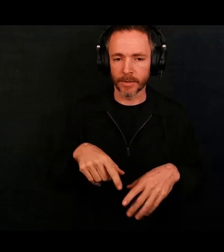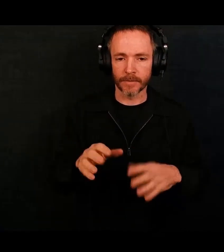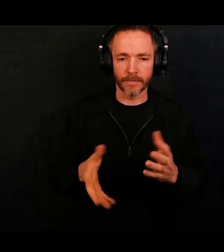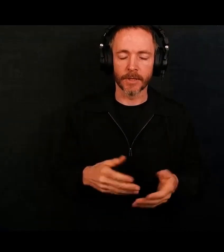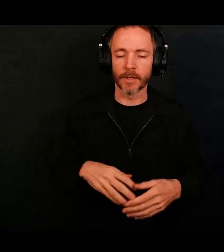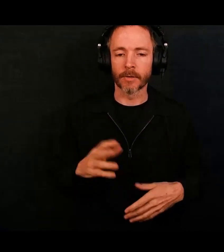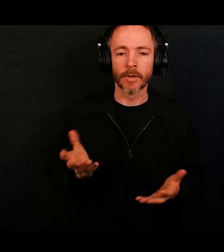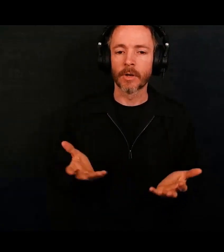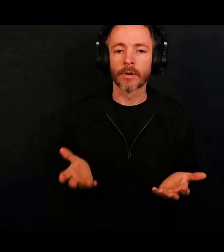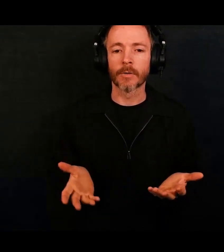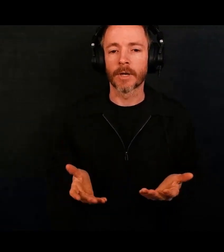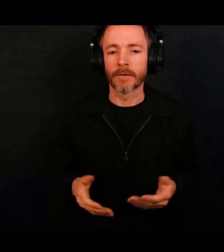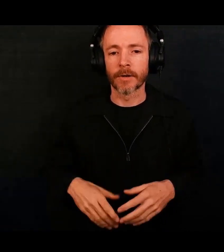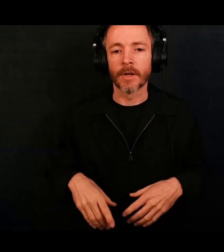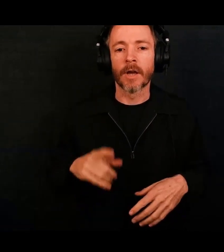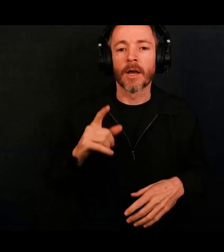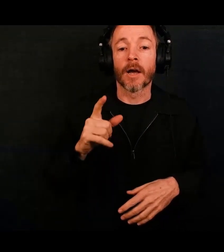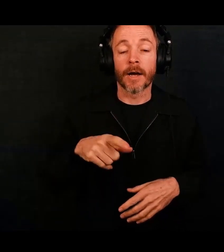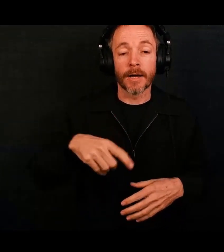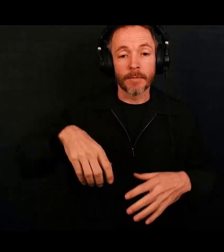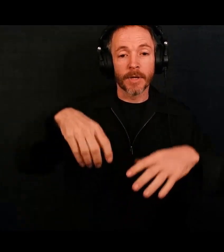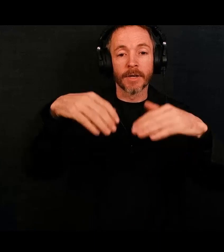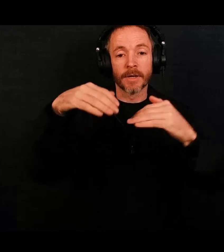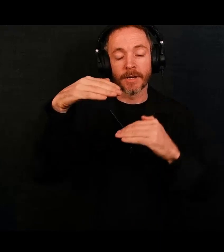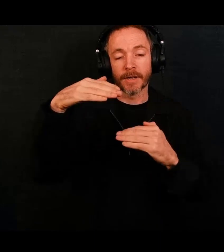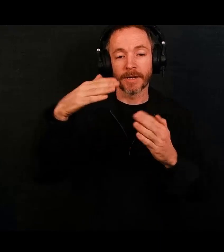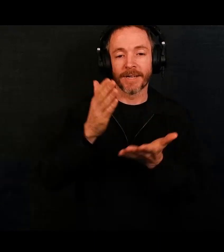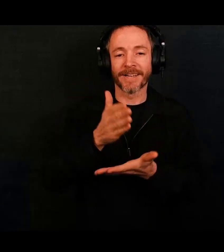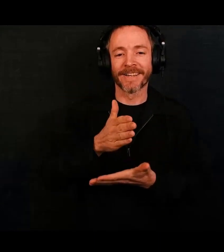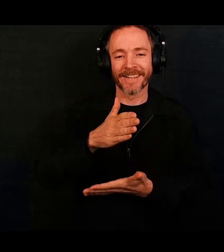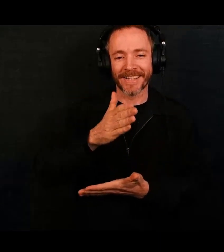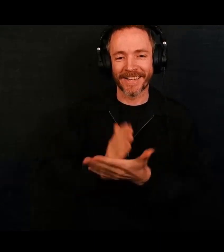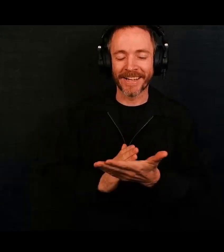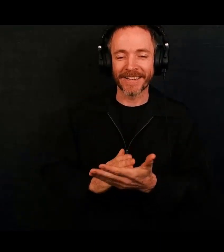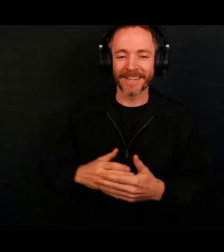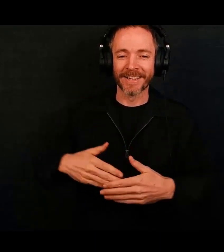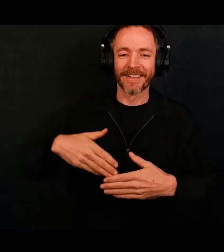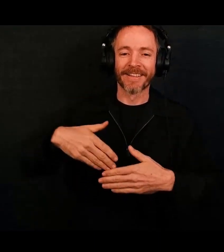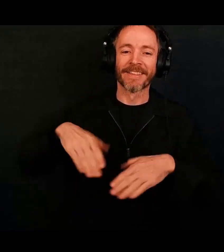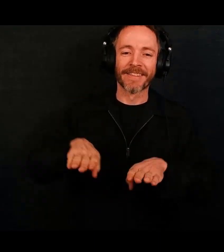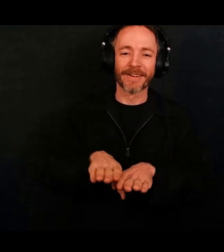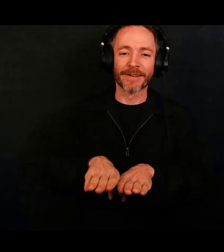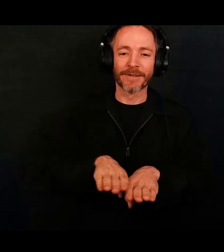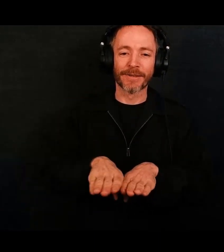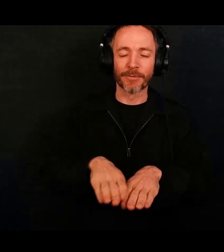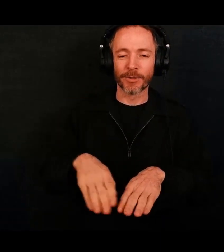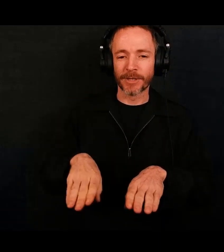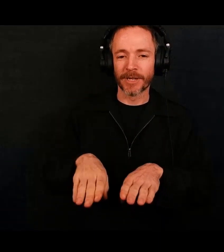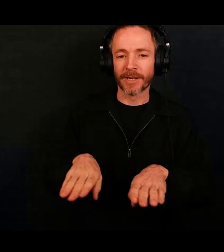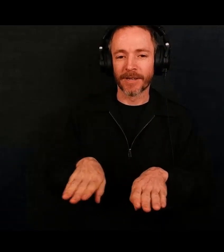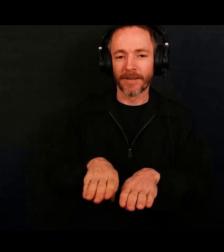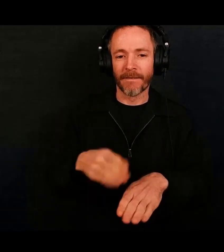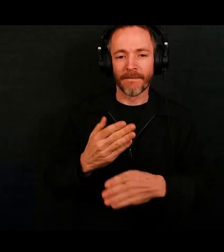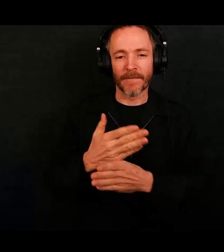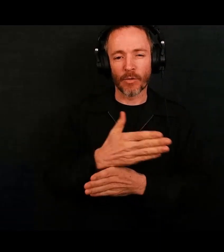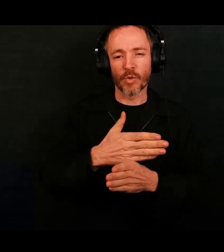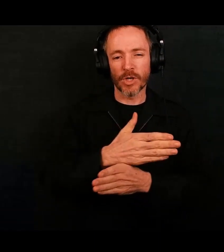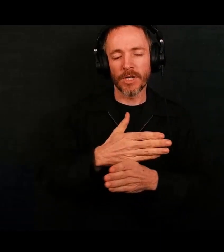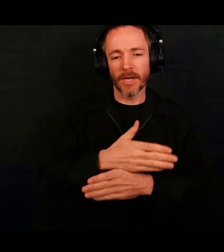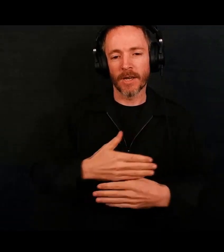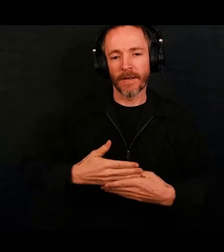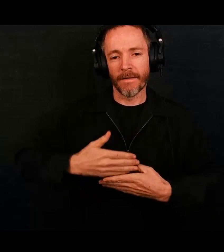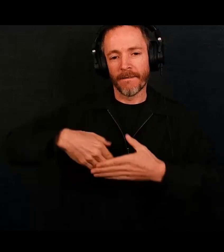see more in this video, whatever. I'm cutting the wood